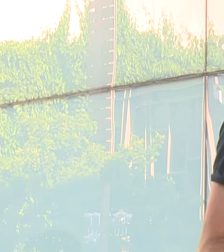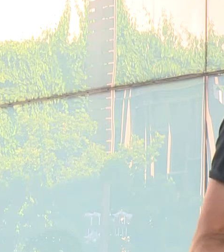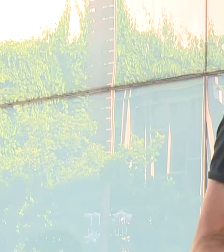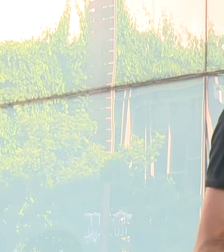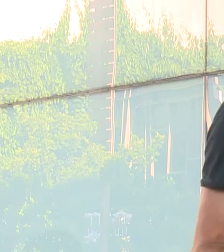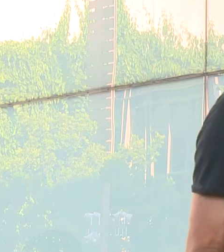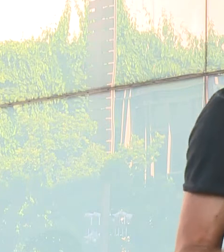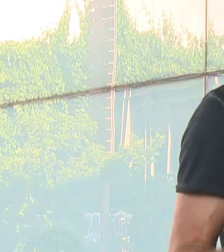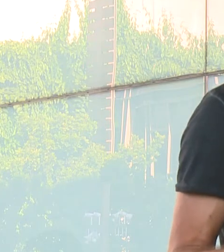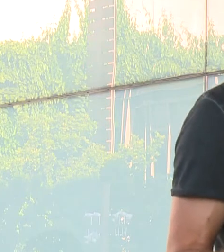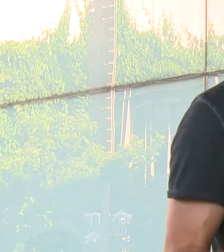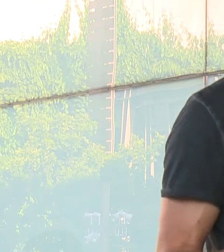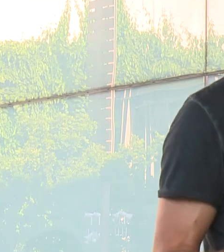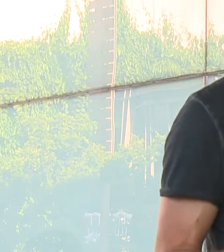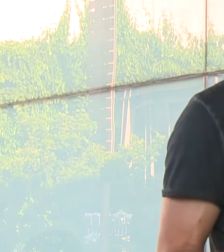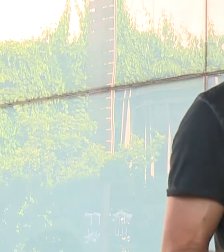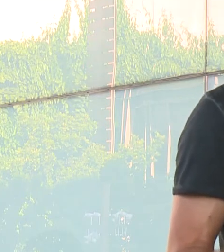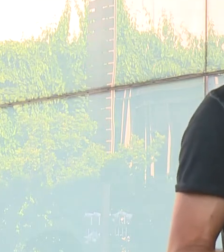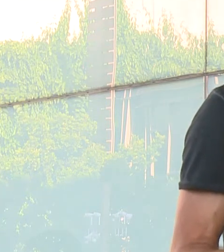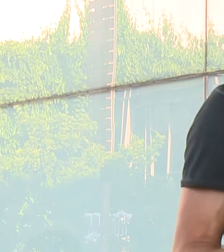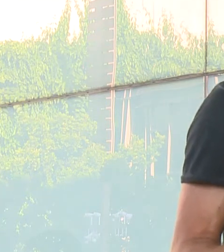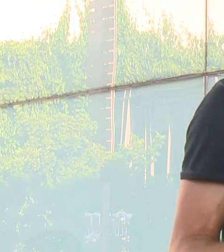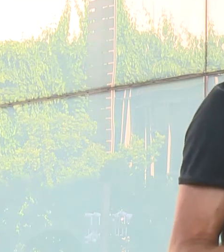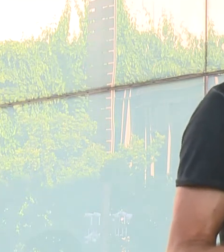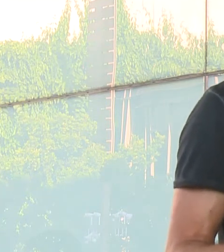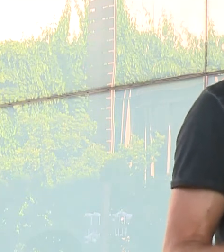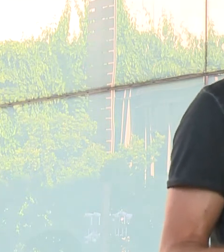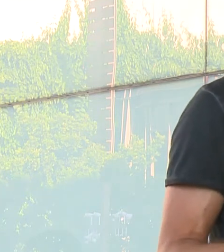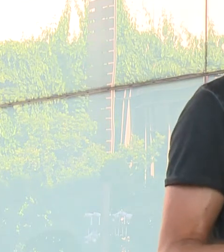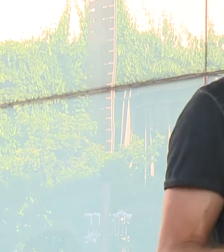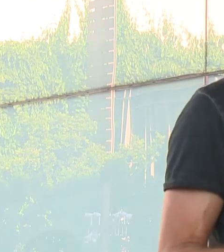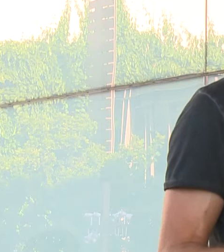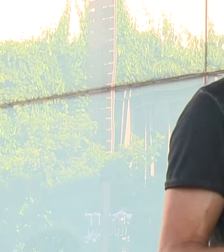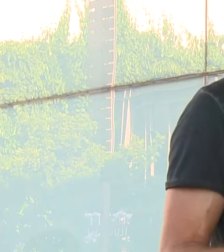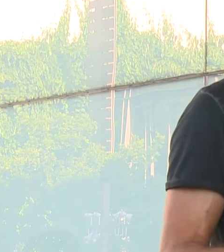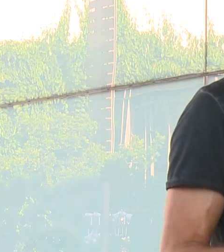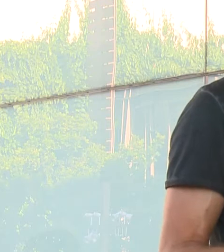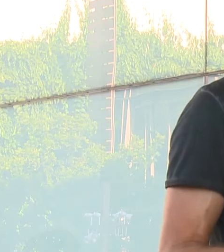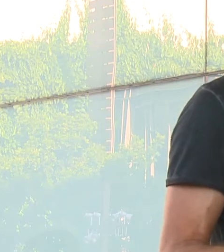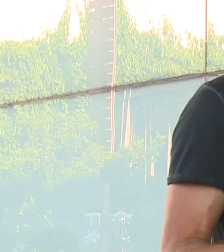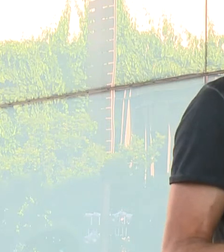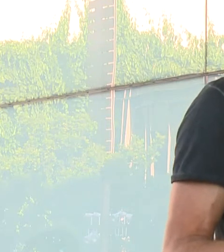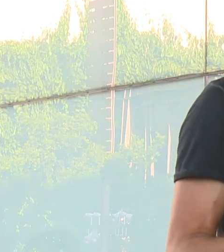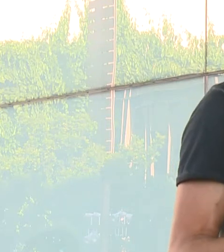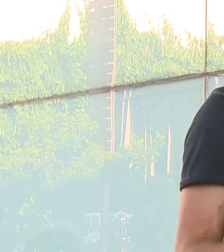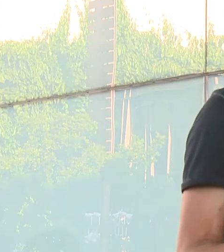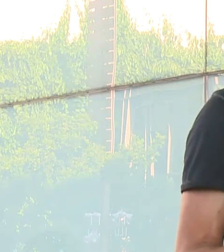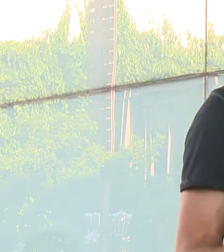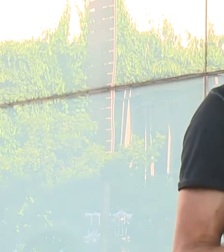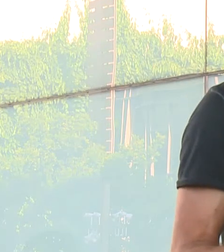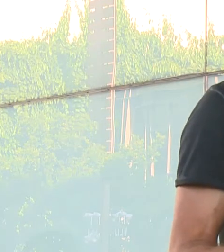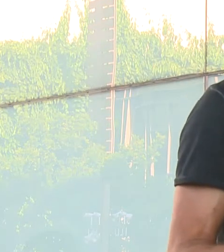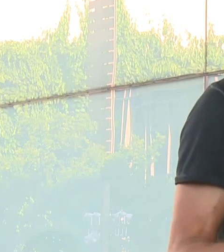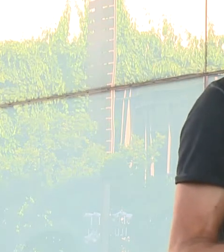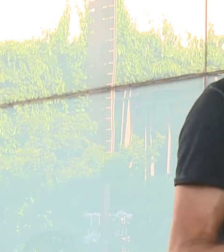it set the pace for me. I was hooked on it by then. But I used to watch the prop people on the set as I was throwing my barrels around,